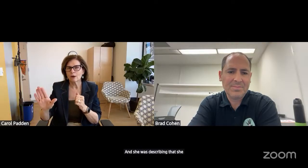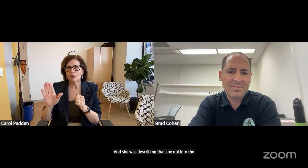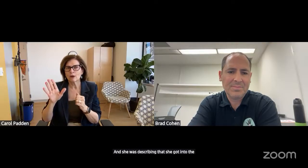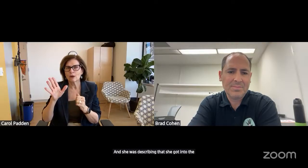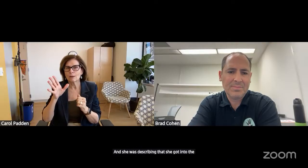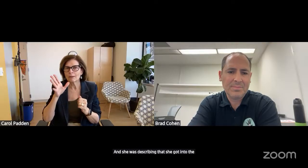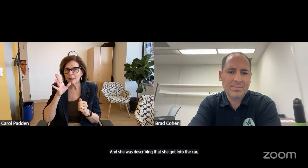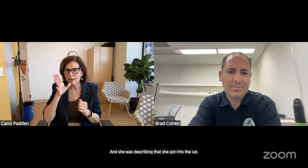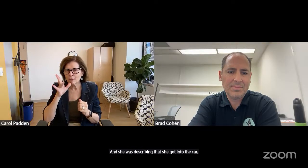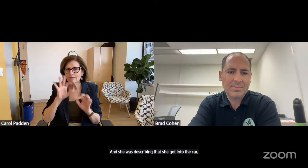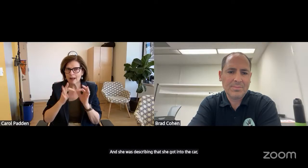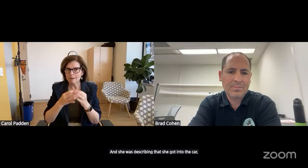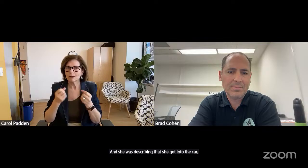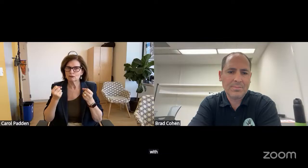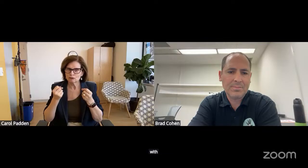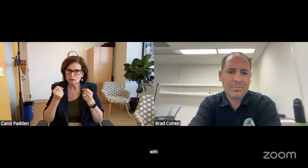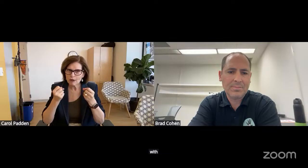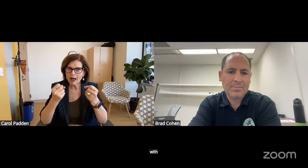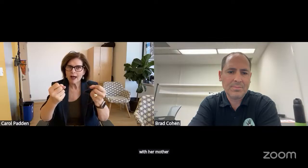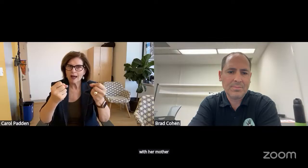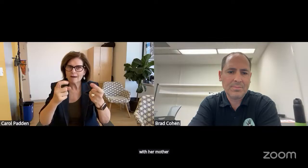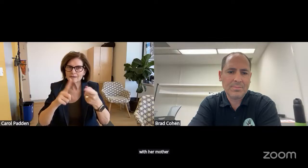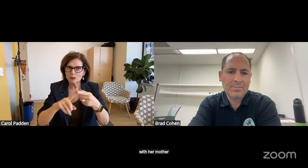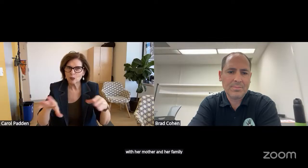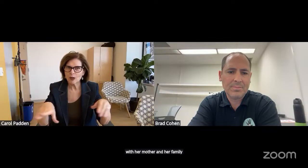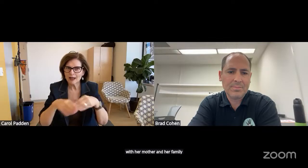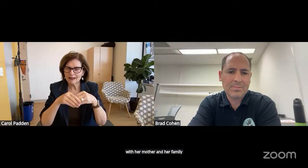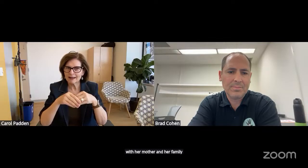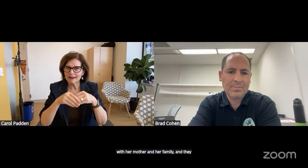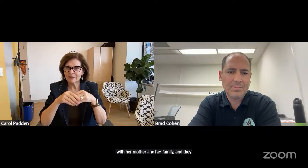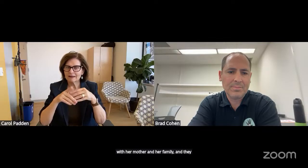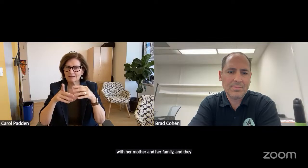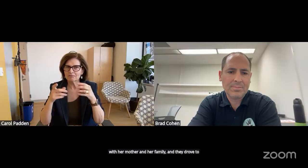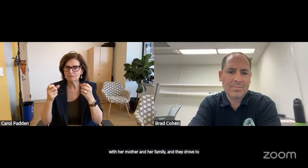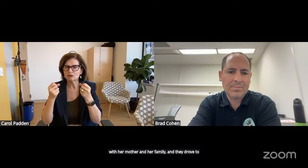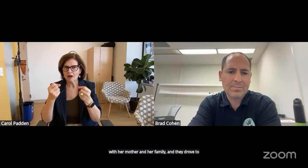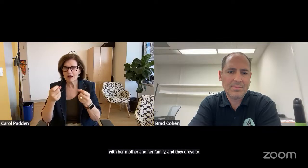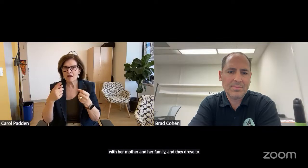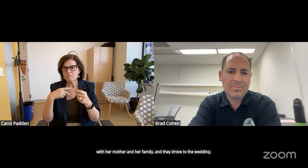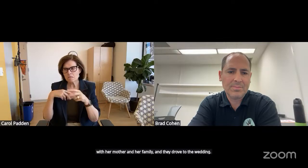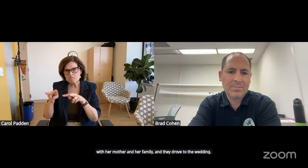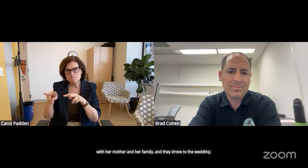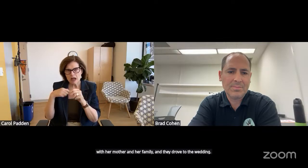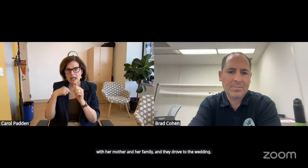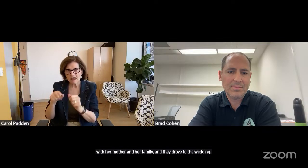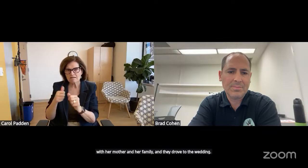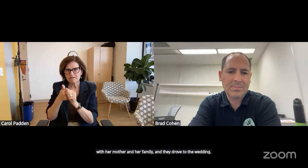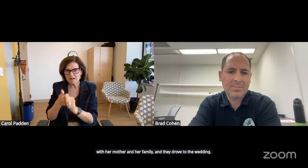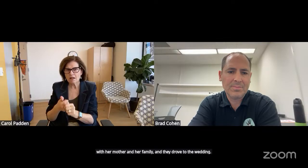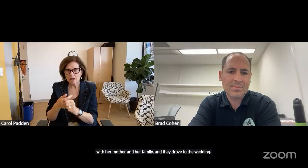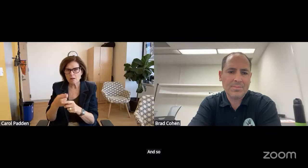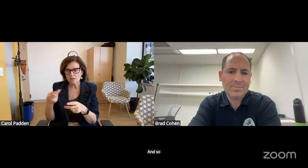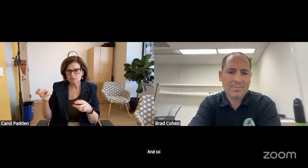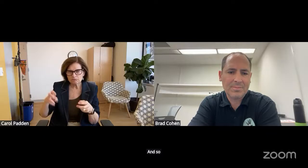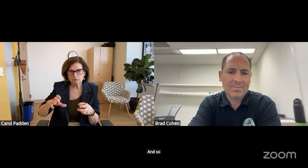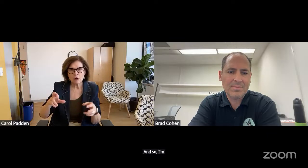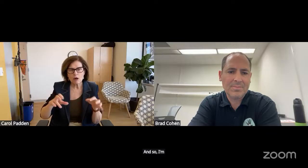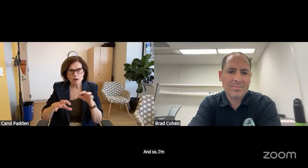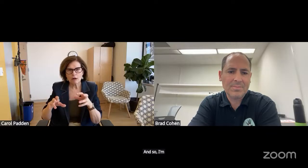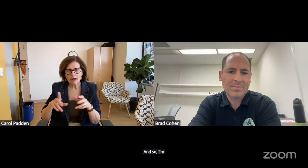car with her mother and her family, and they drove to the wedding. And so I'm following, I